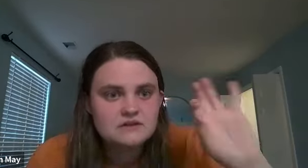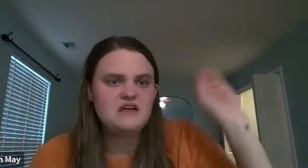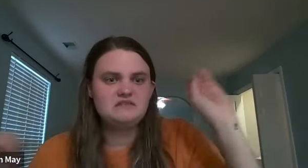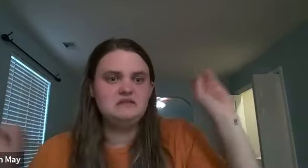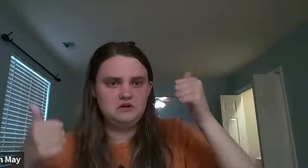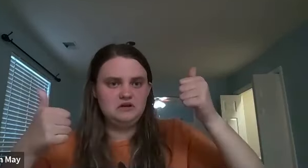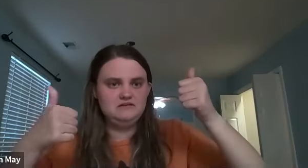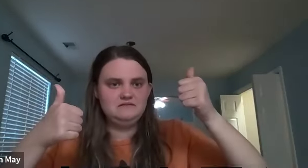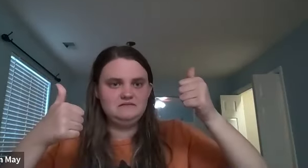no, you're good?